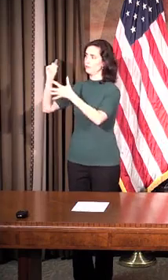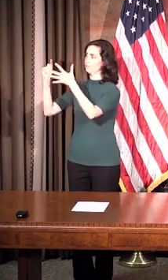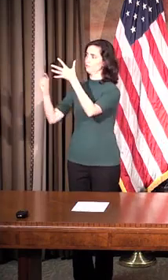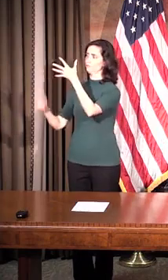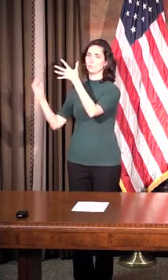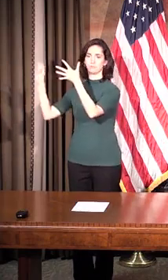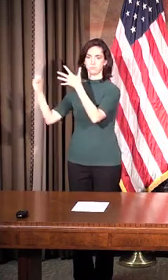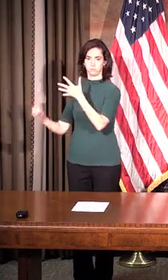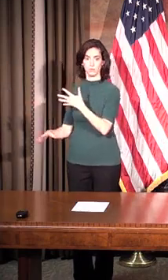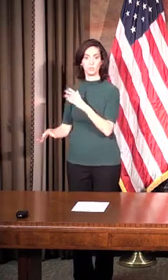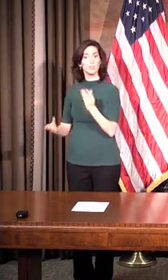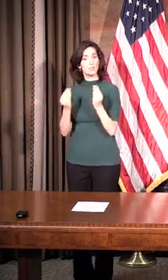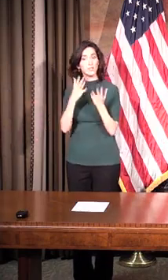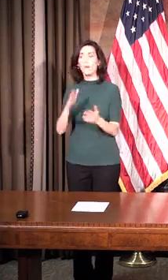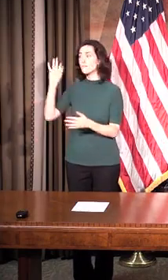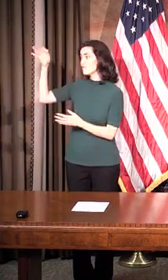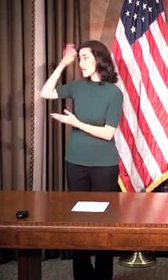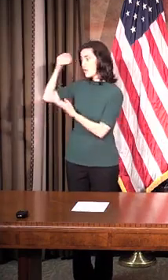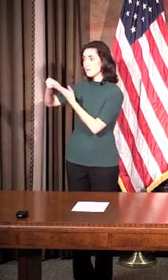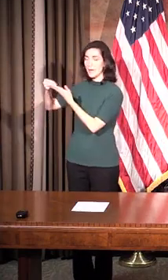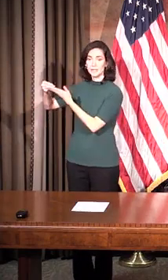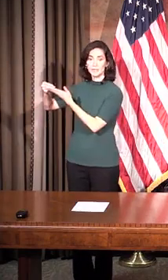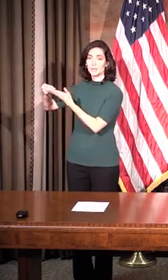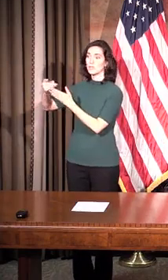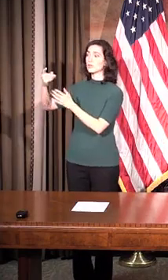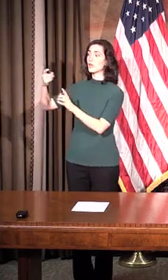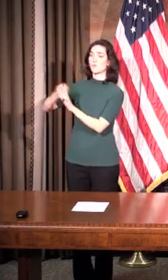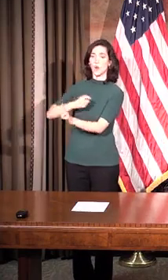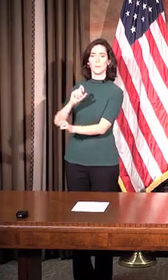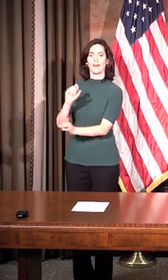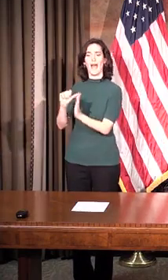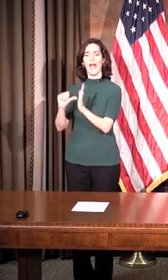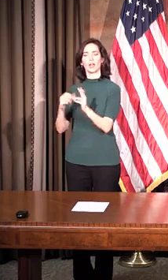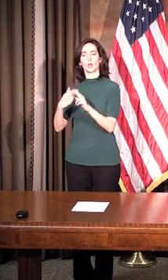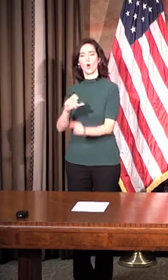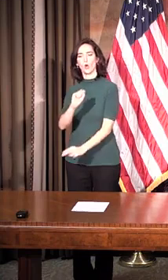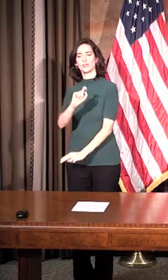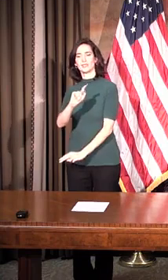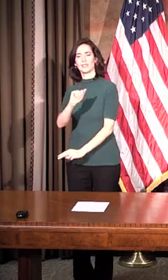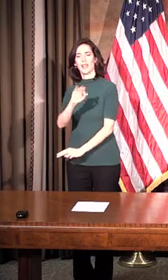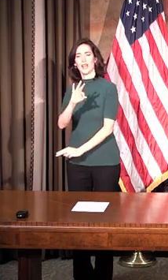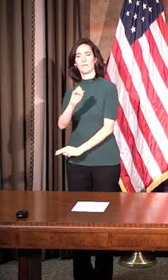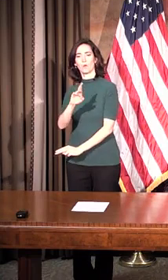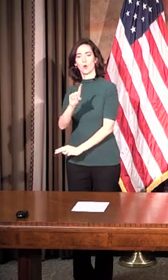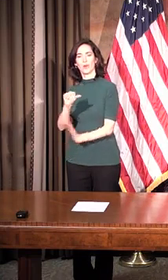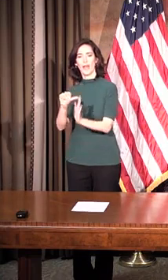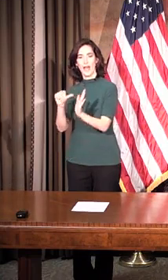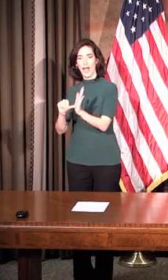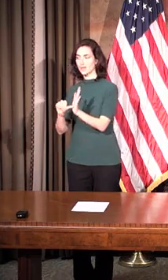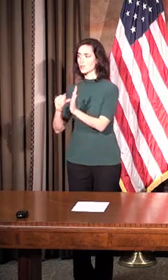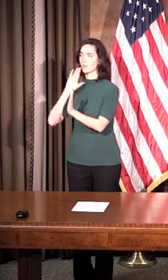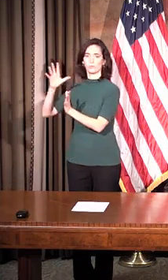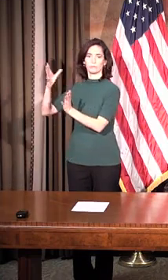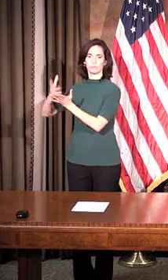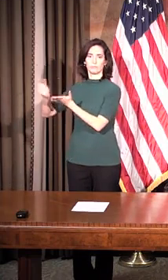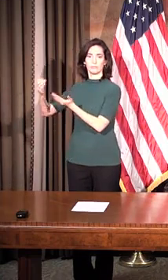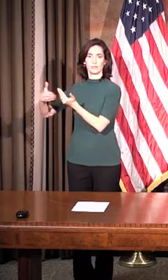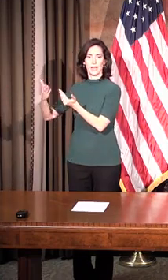at risk federal funding that comes from the Stafford Act because the federal agency that is